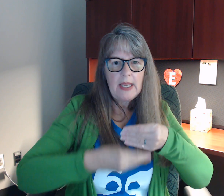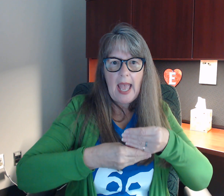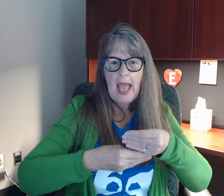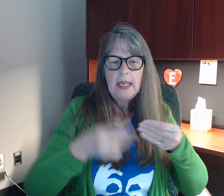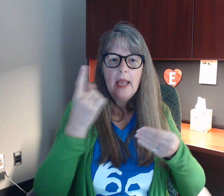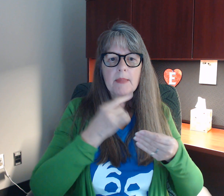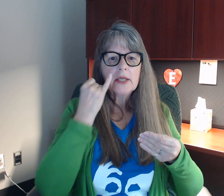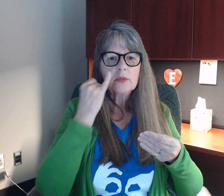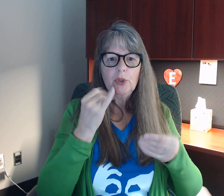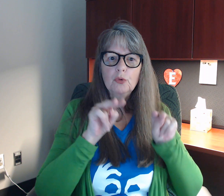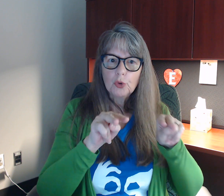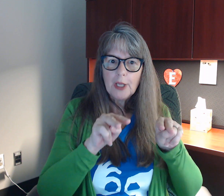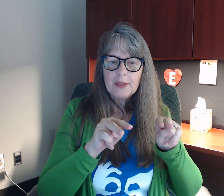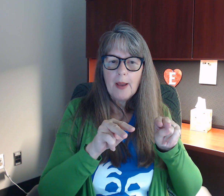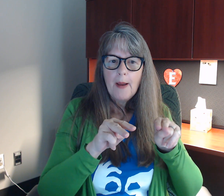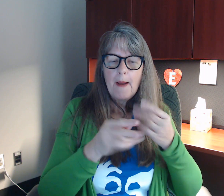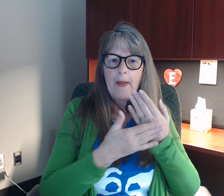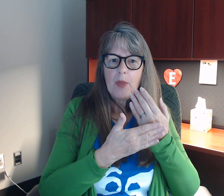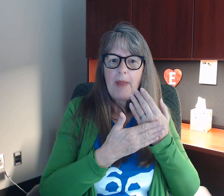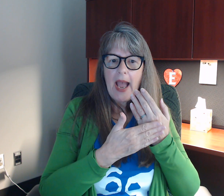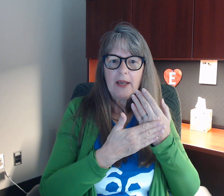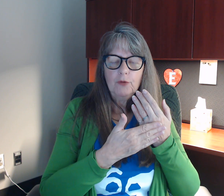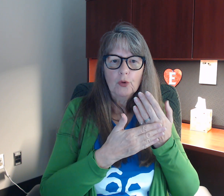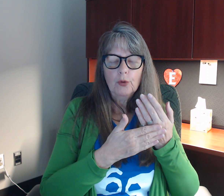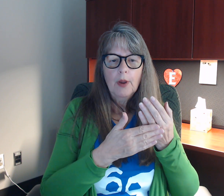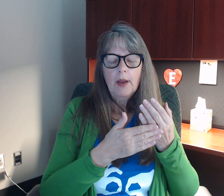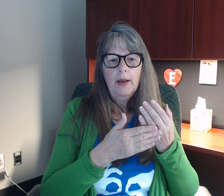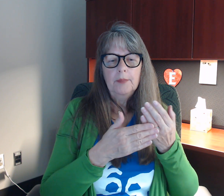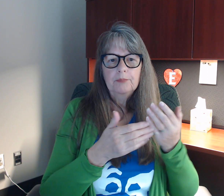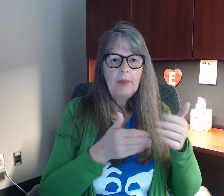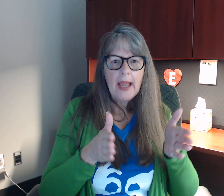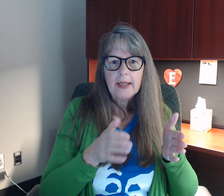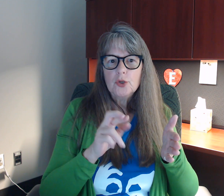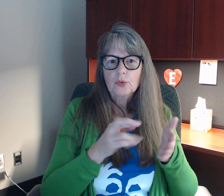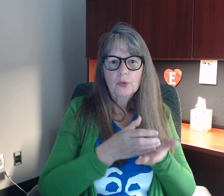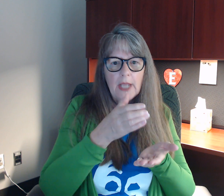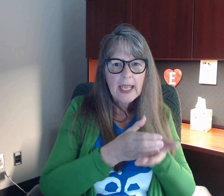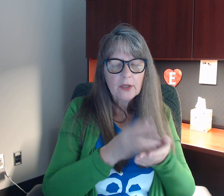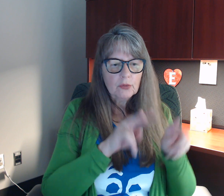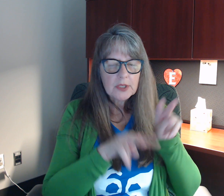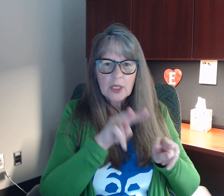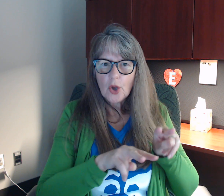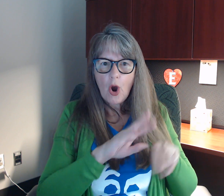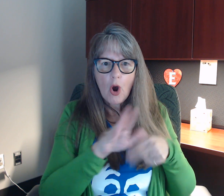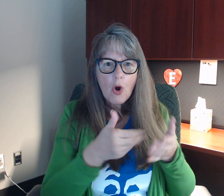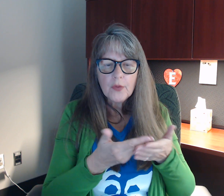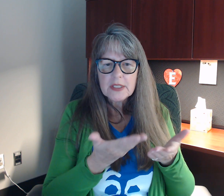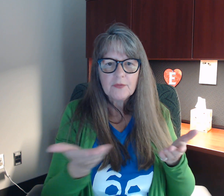add. Because when you look at the back of your package or your can, you're seeing all these different